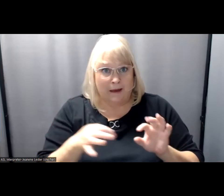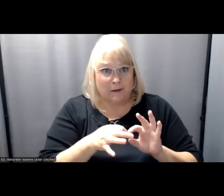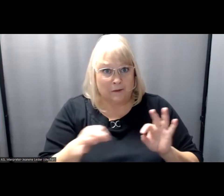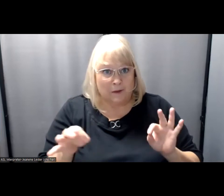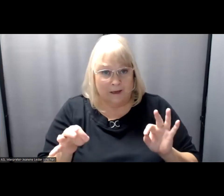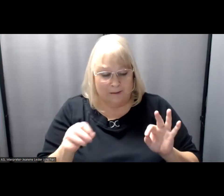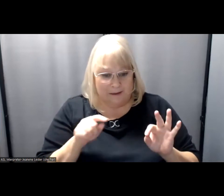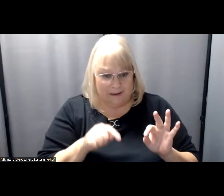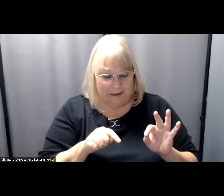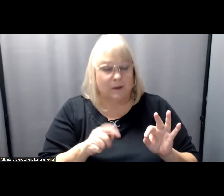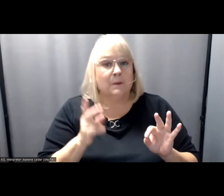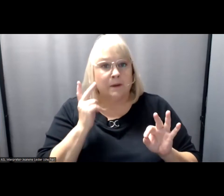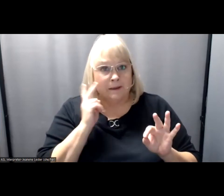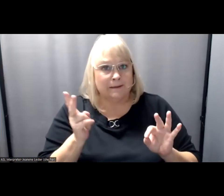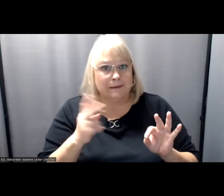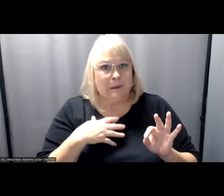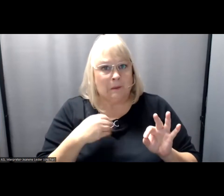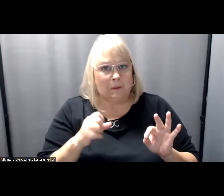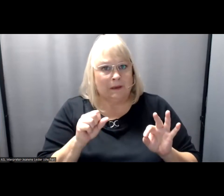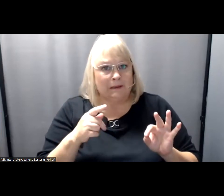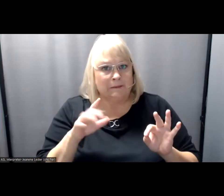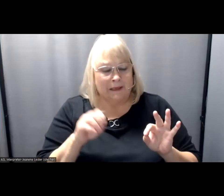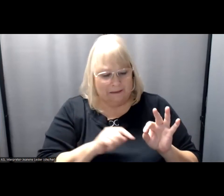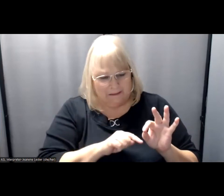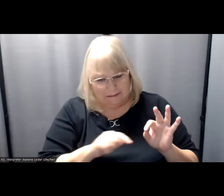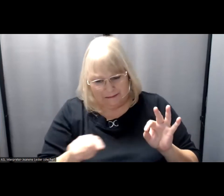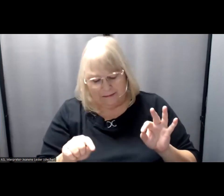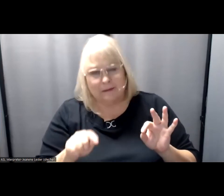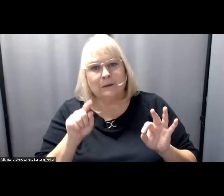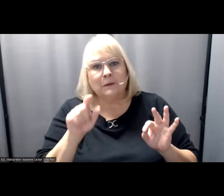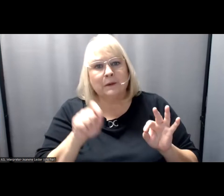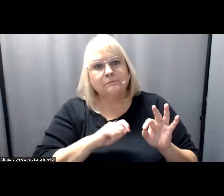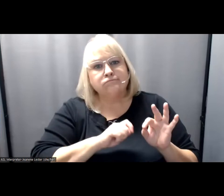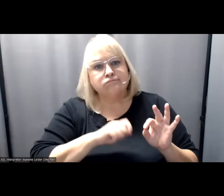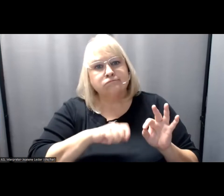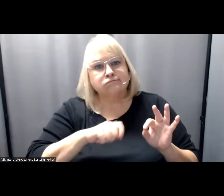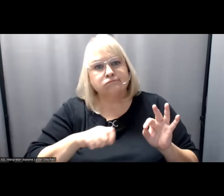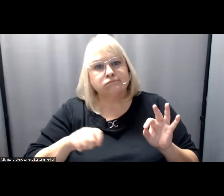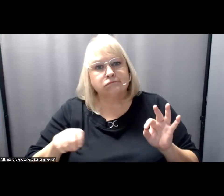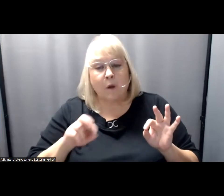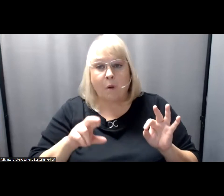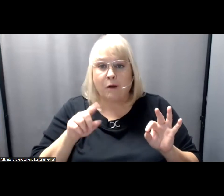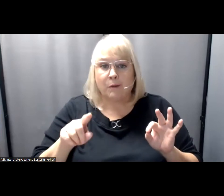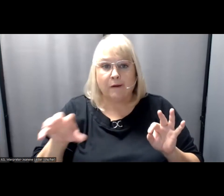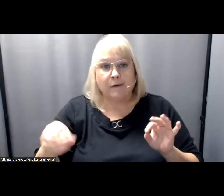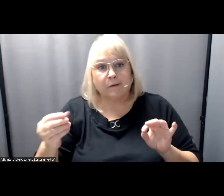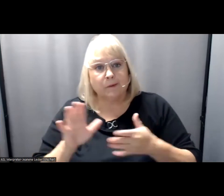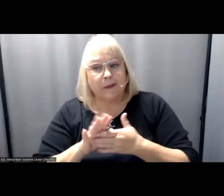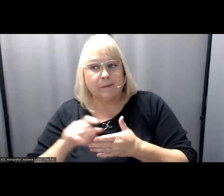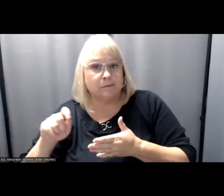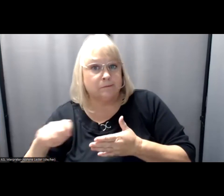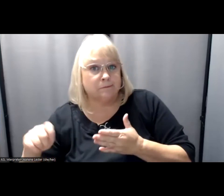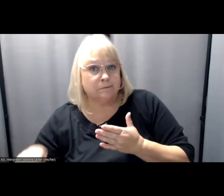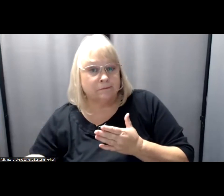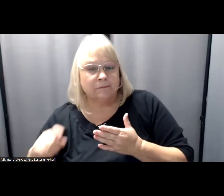begins, at the bottom, there's a little white space there, or jot on your own piece of extra paper. Let's break